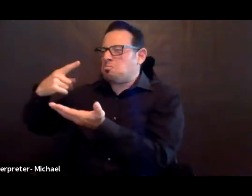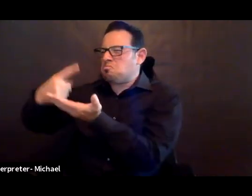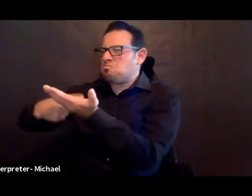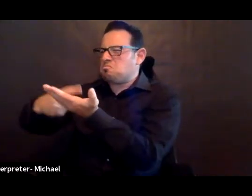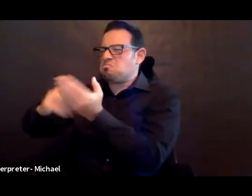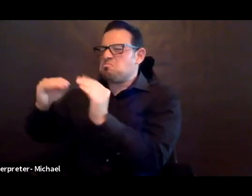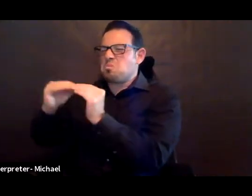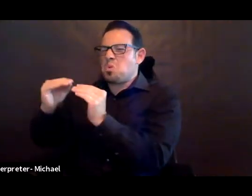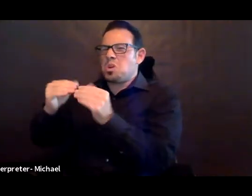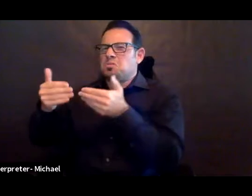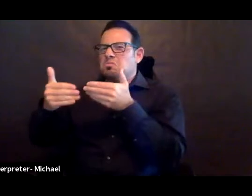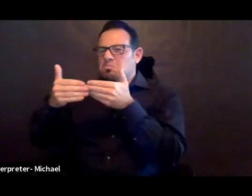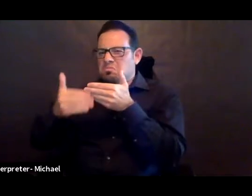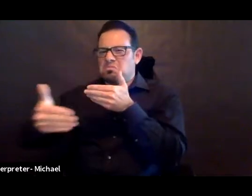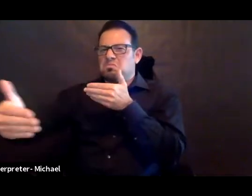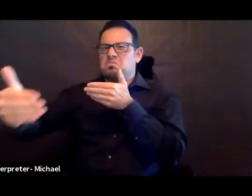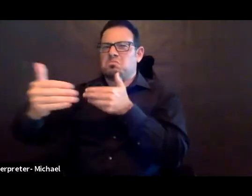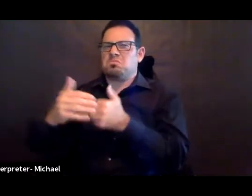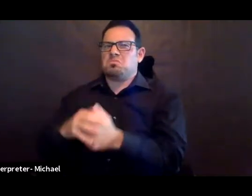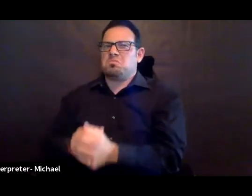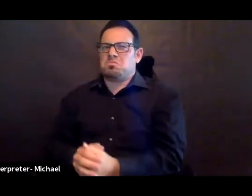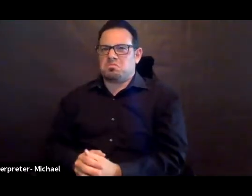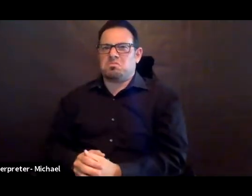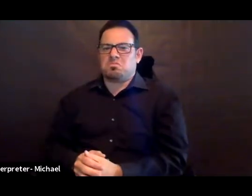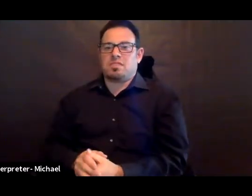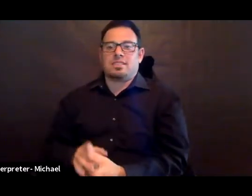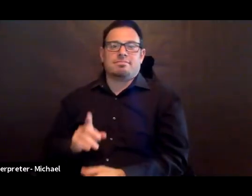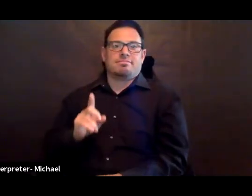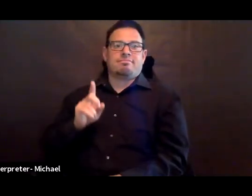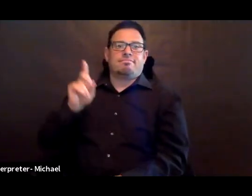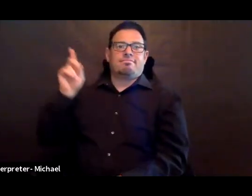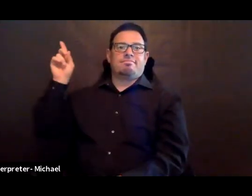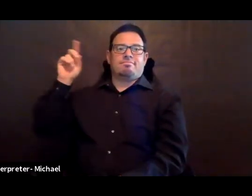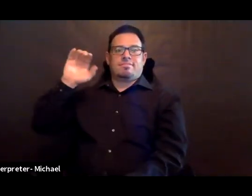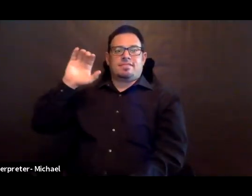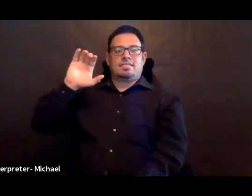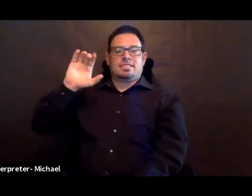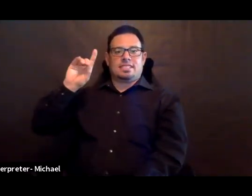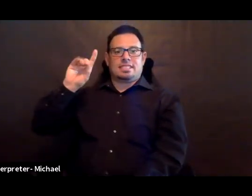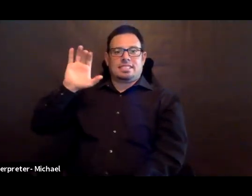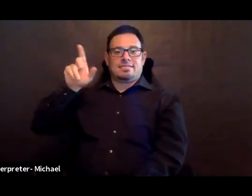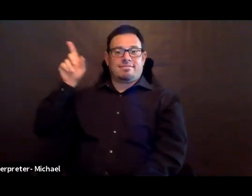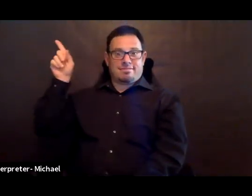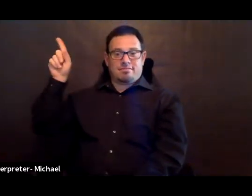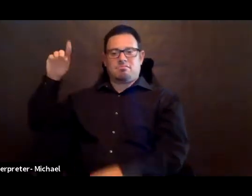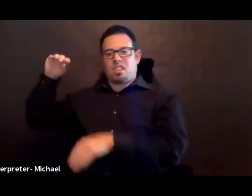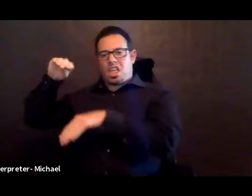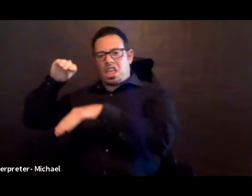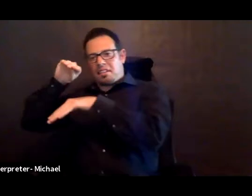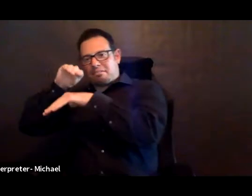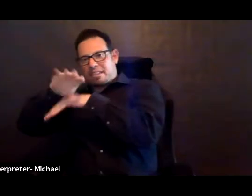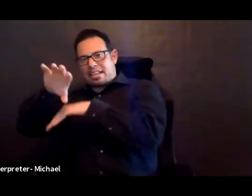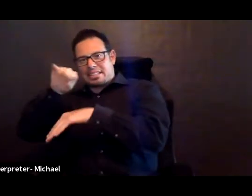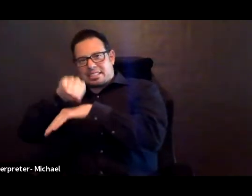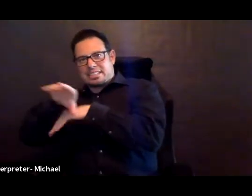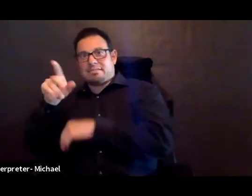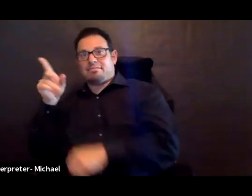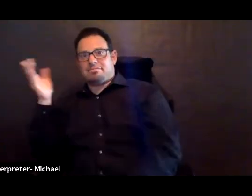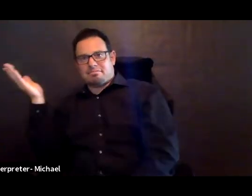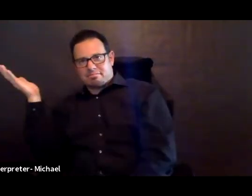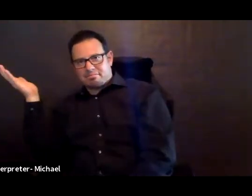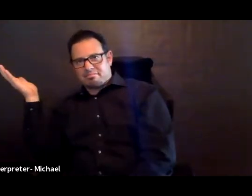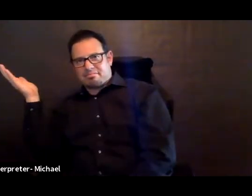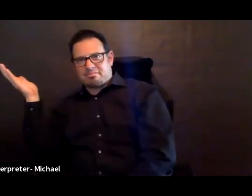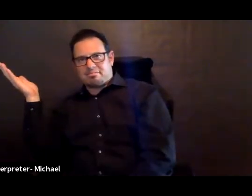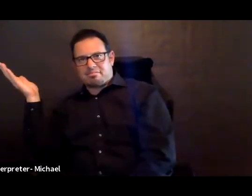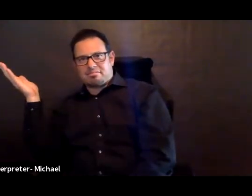CDC is also advising that there needs to be local flexibility around this,